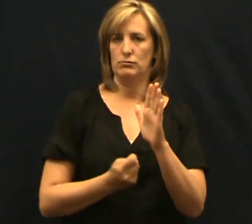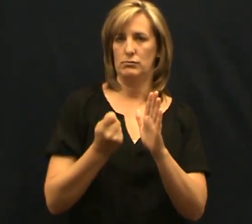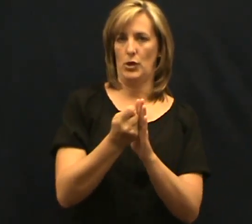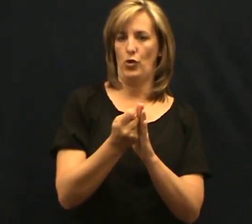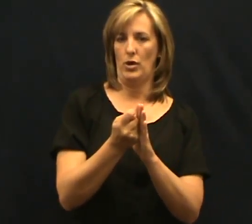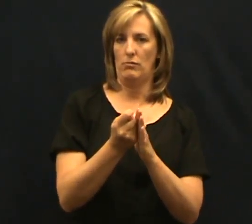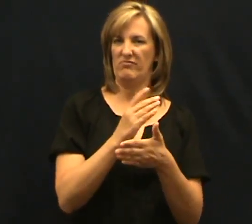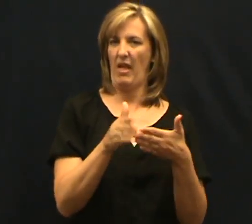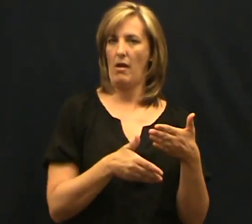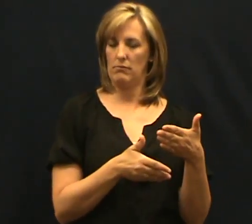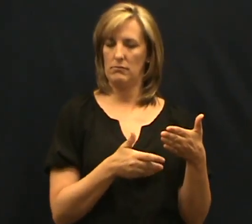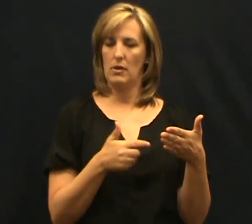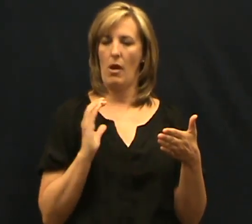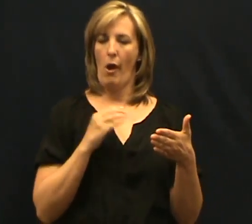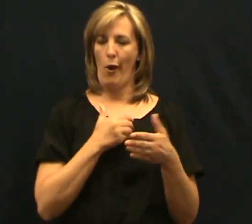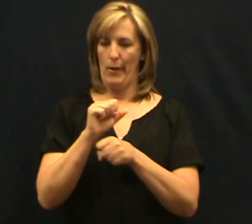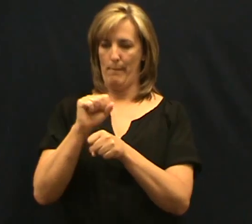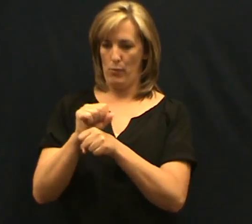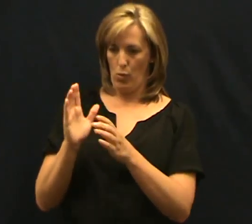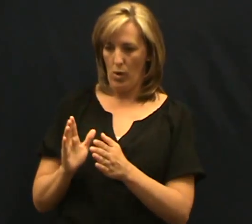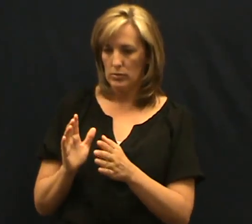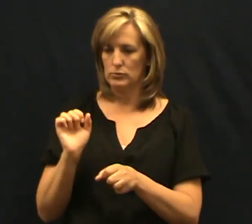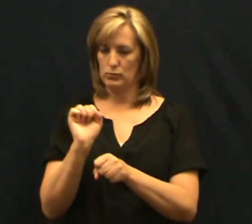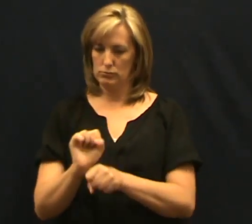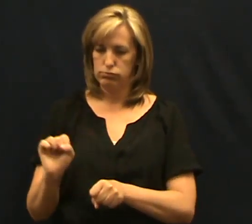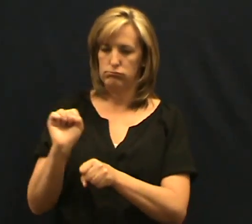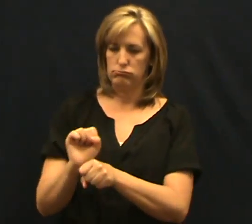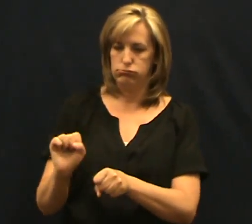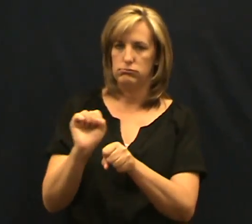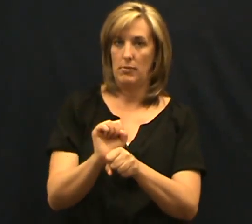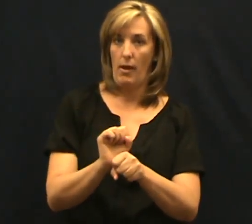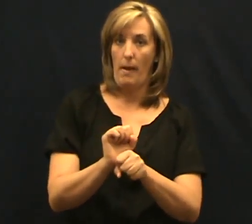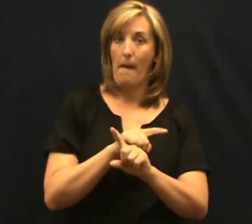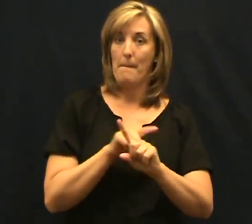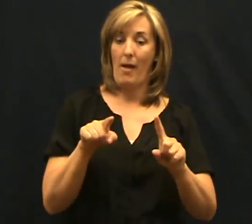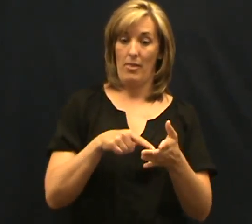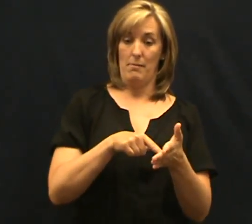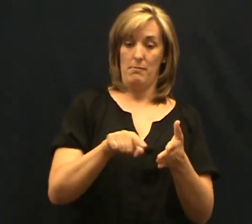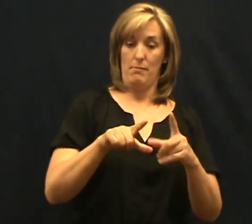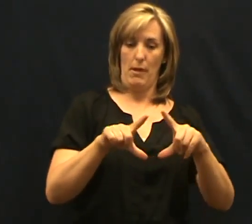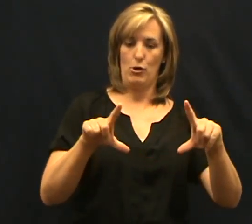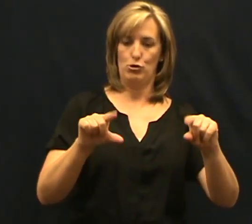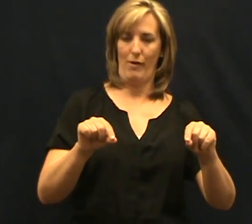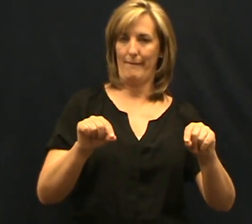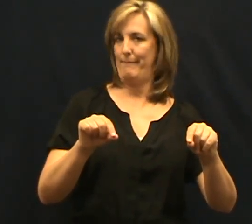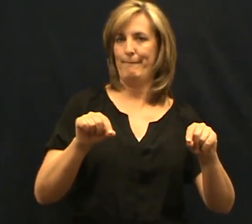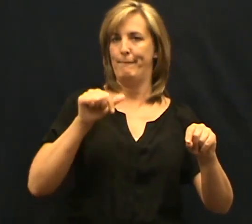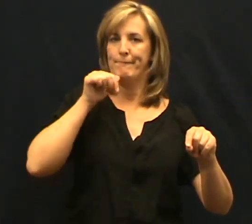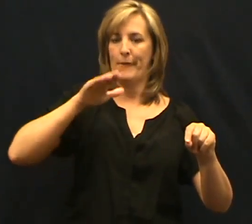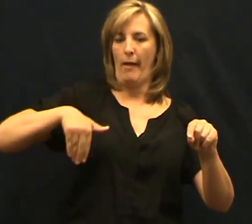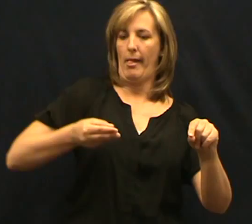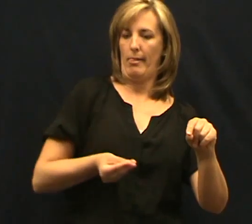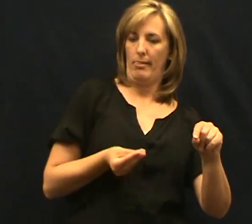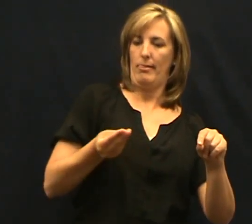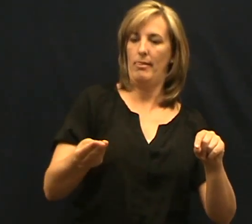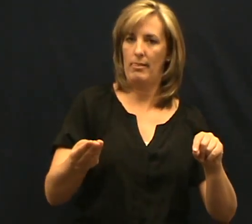employees have worked, but the actual paycheck hasn't been delivered, or the pay period hasn't ended yet